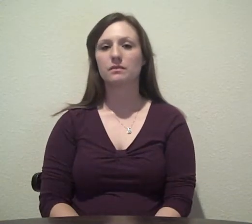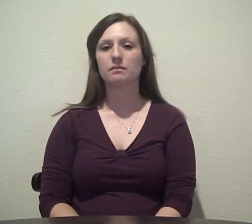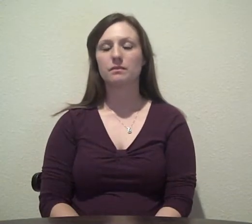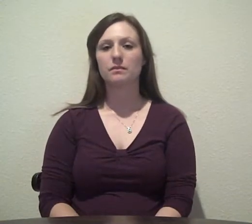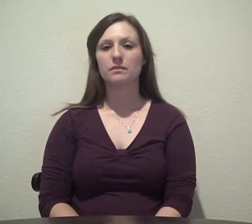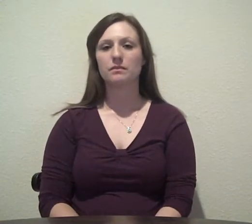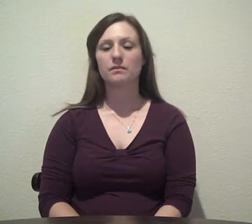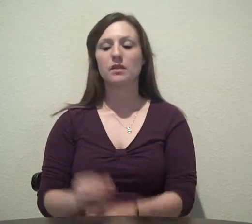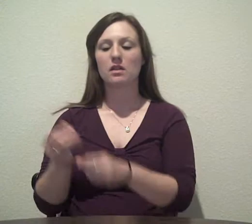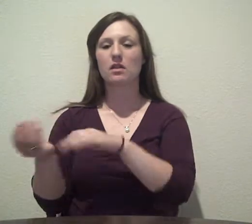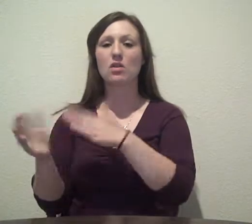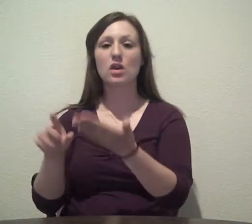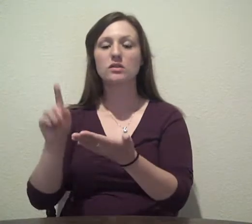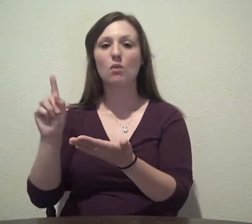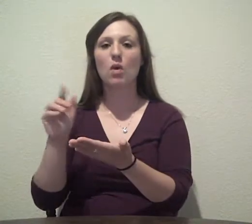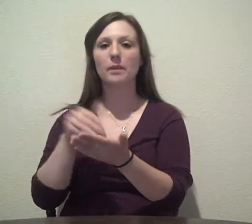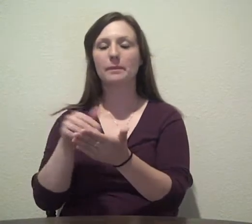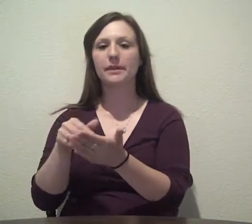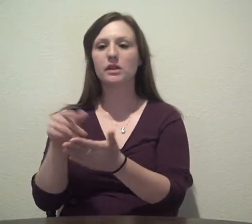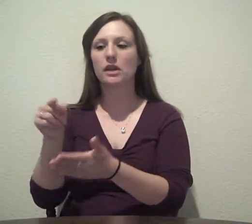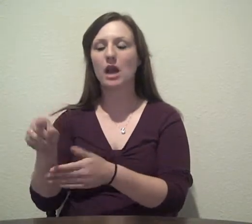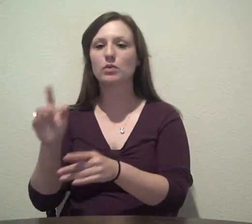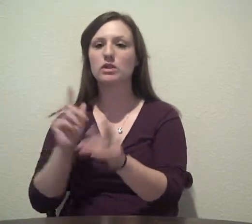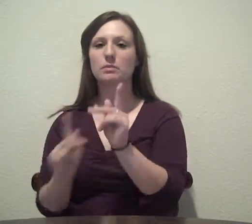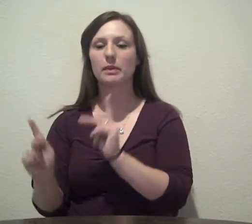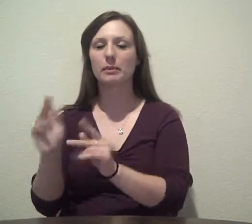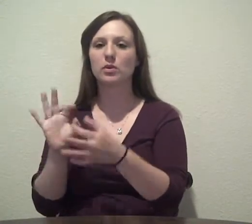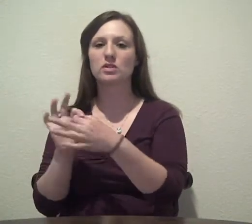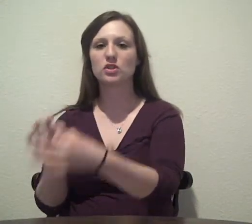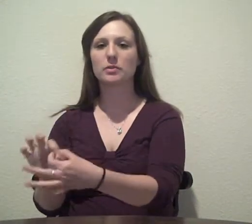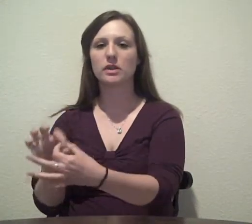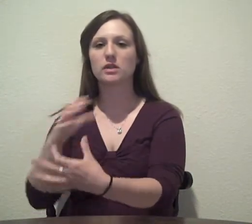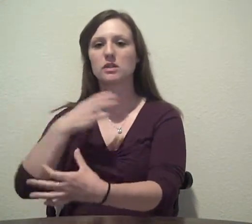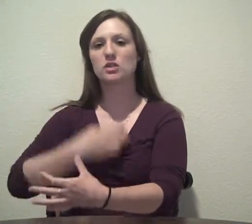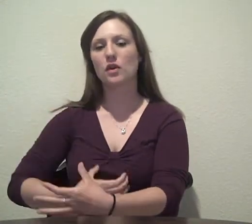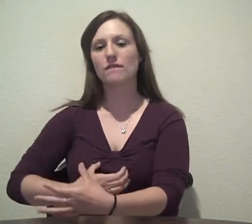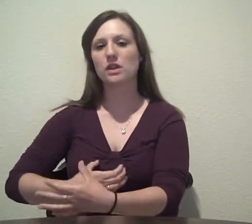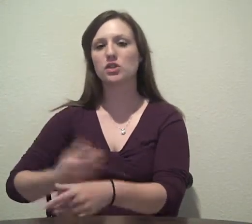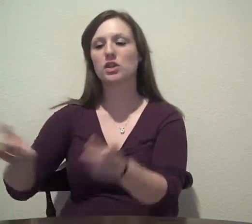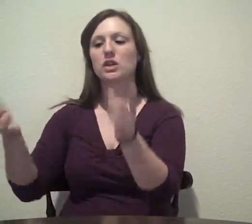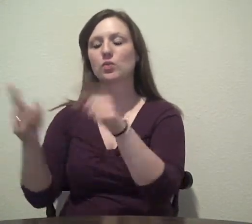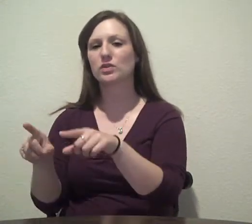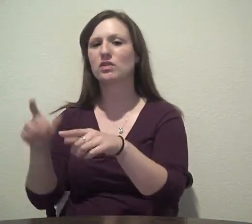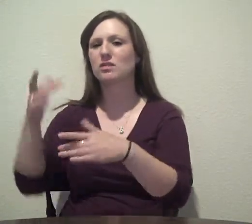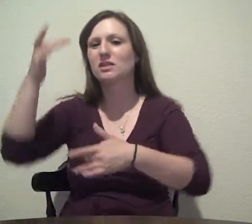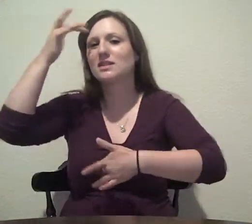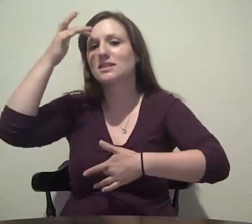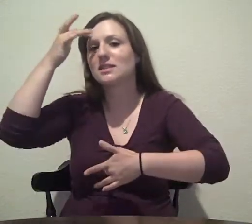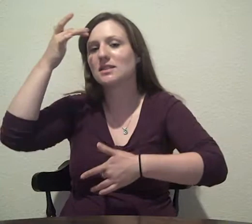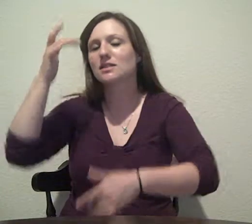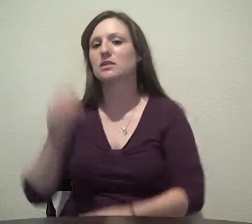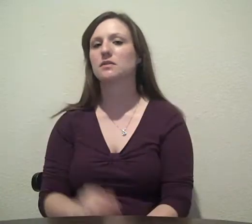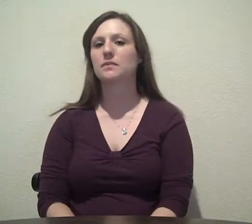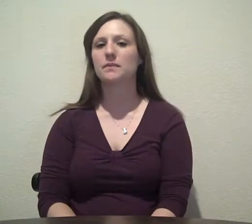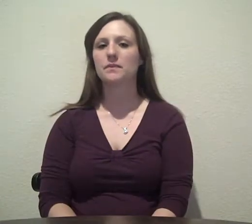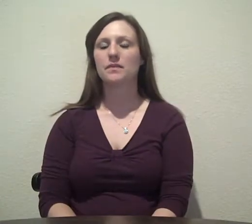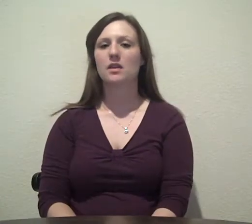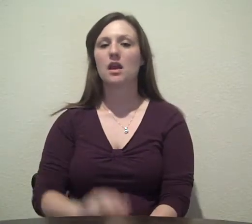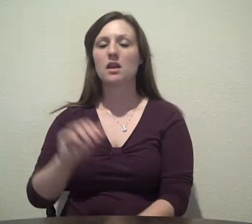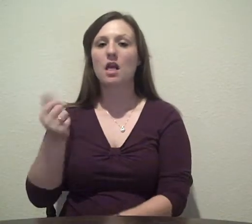The loss of 1 million Irish people is attributed to starvation and resulting disease, and another million